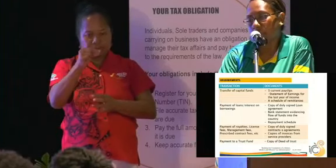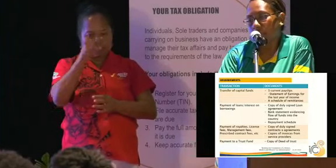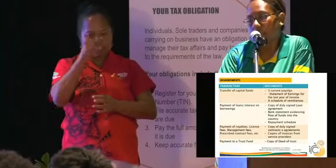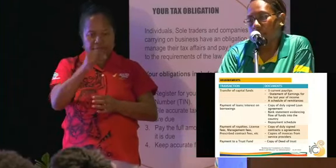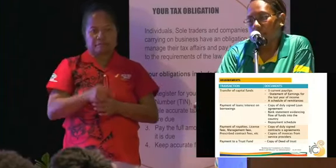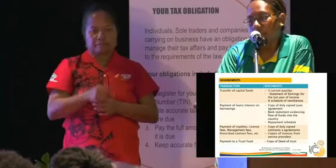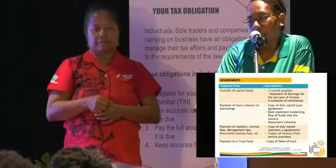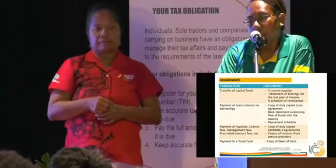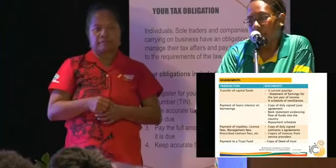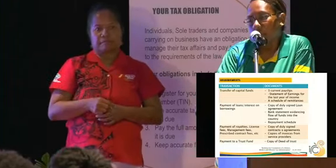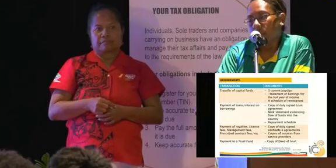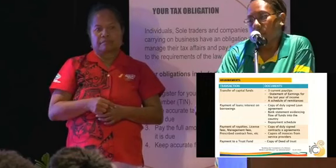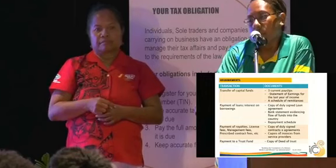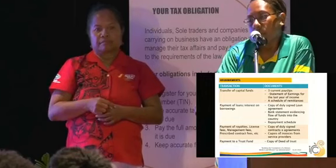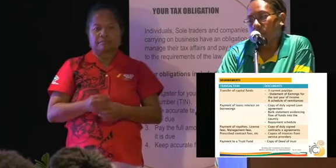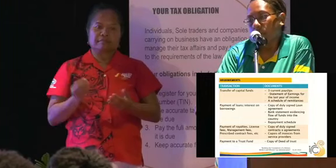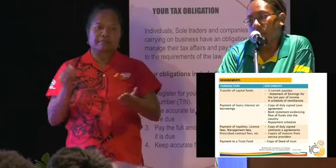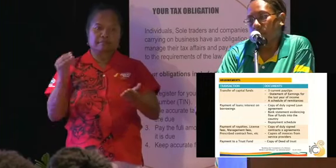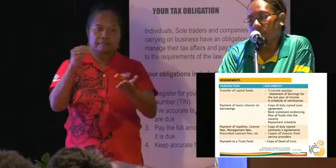borrowings